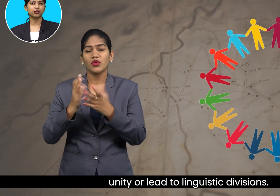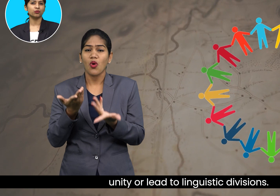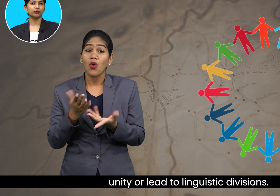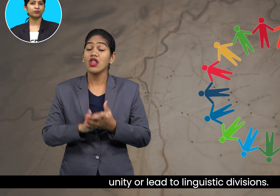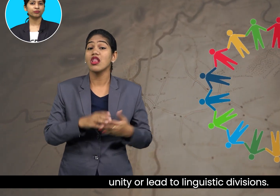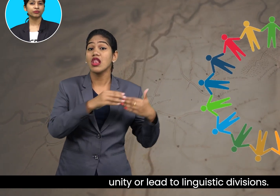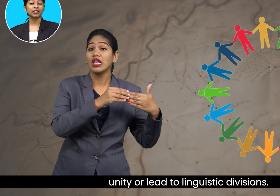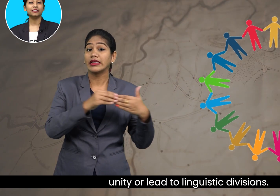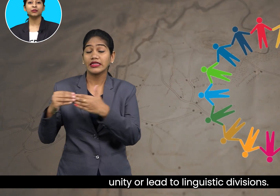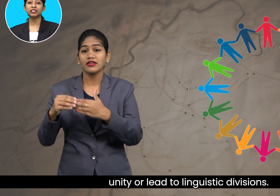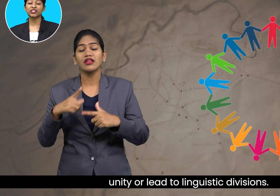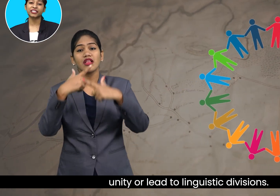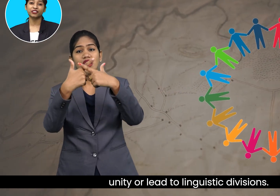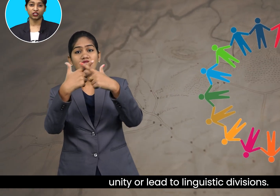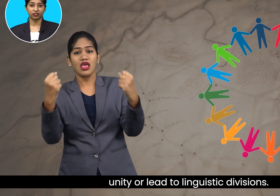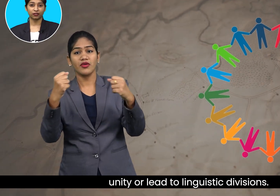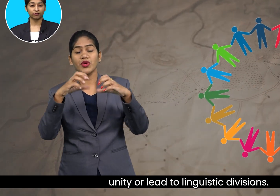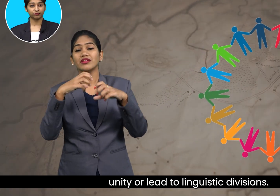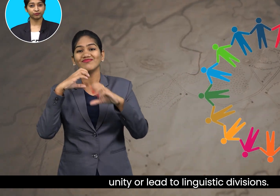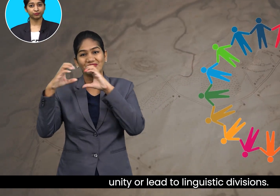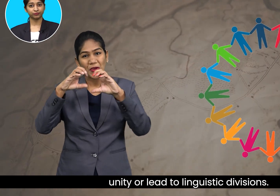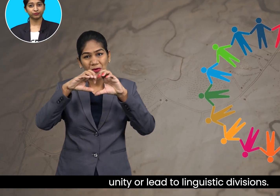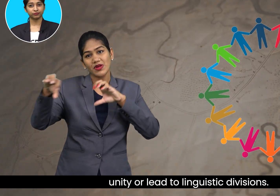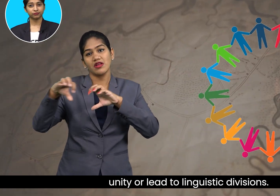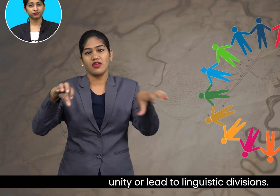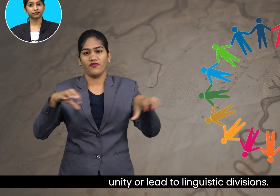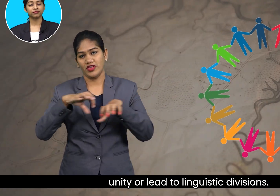lead to linguistic division.